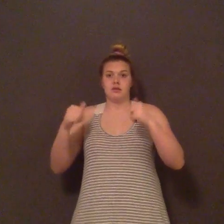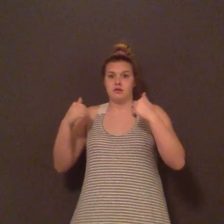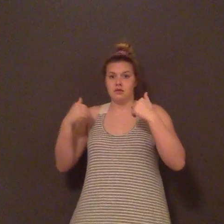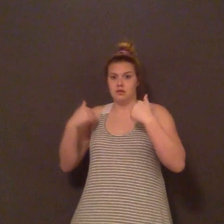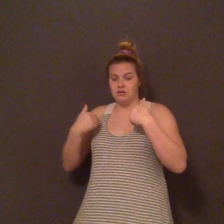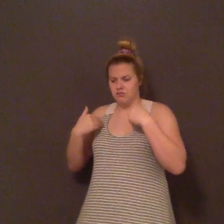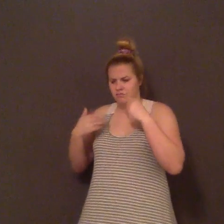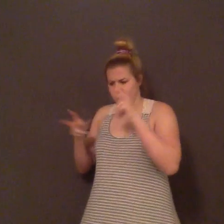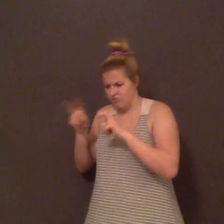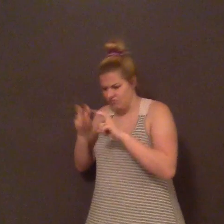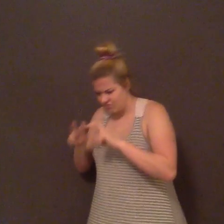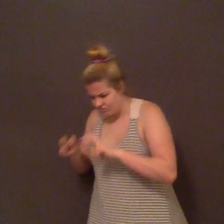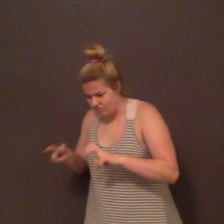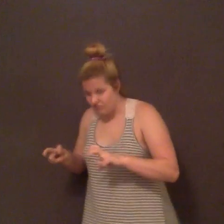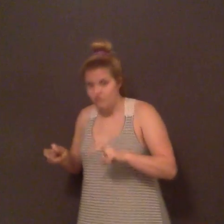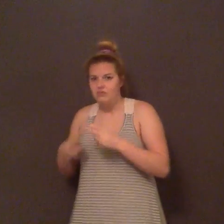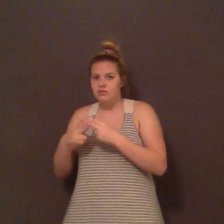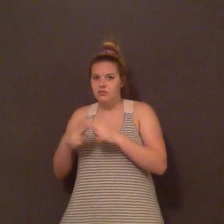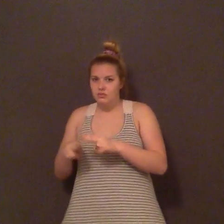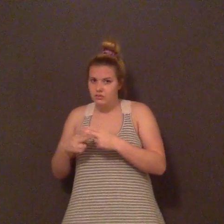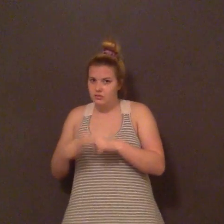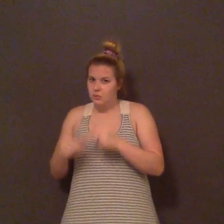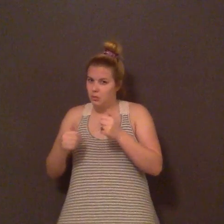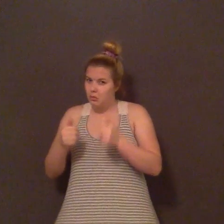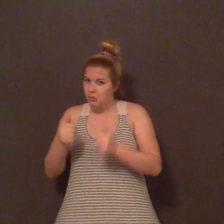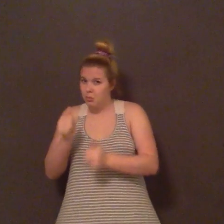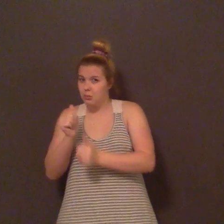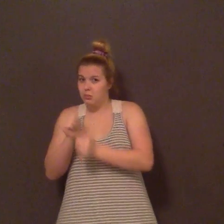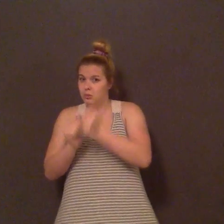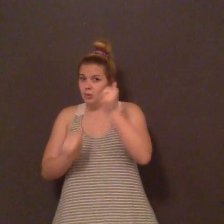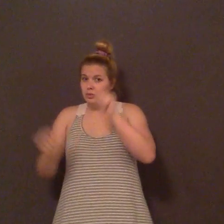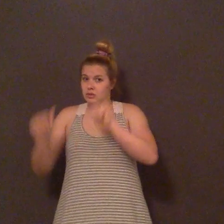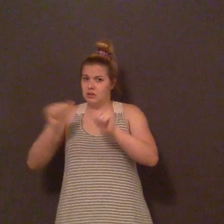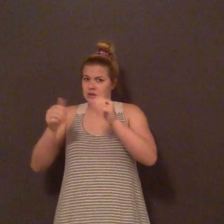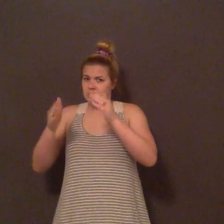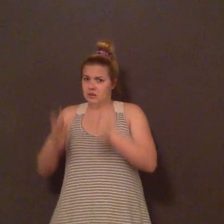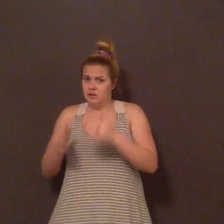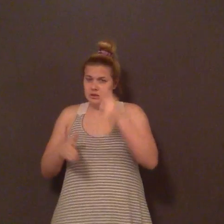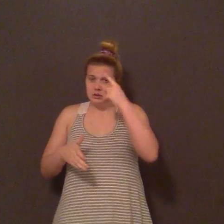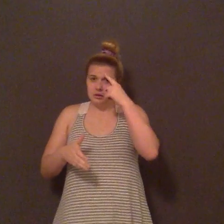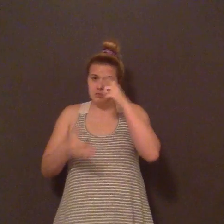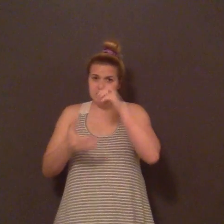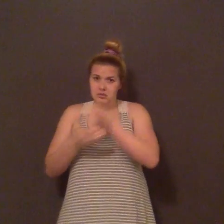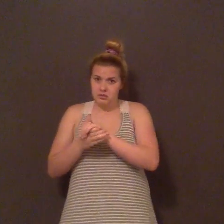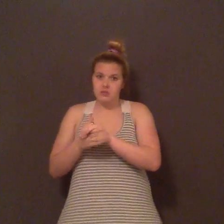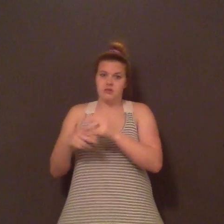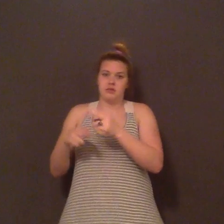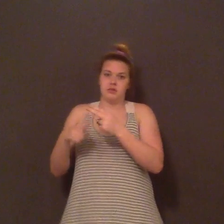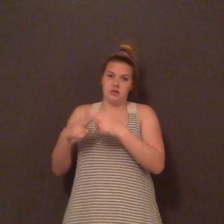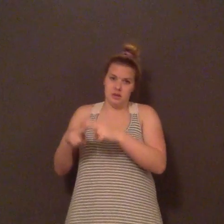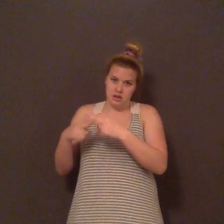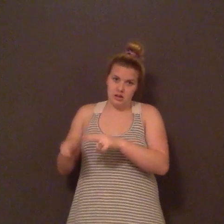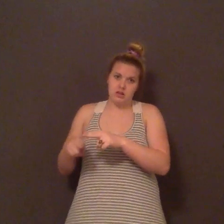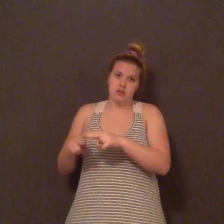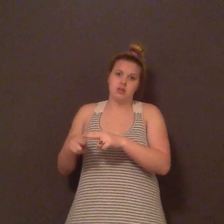living organisms has convinced most scientific minds that complex life forms evolved from simpler life